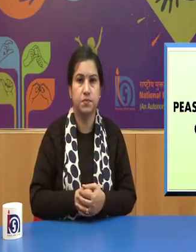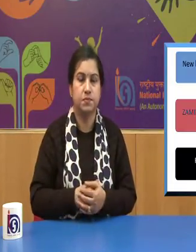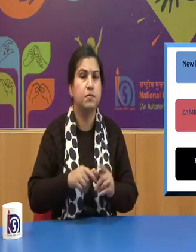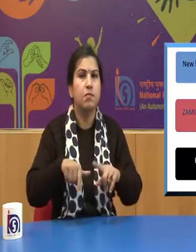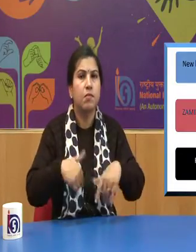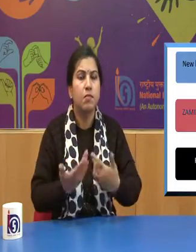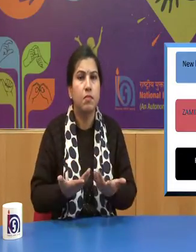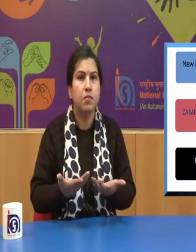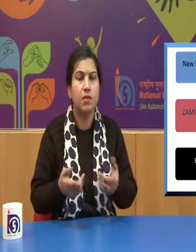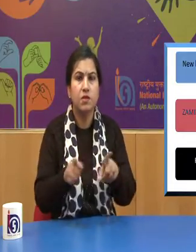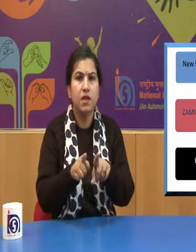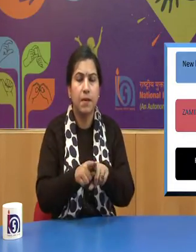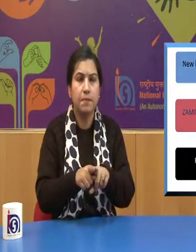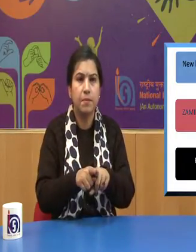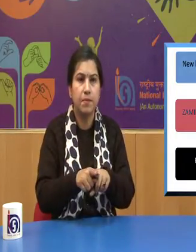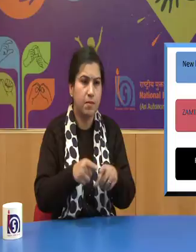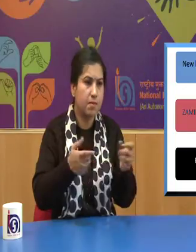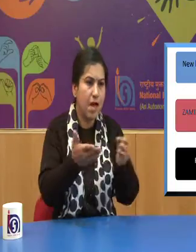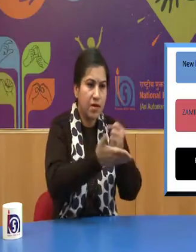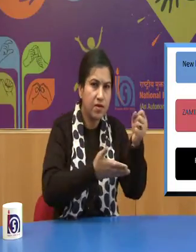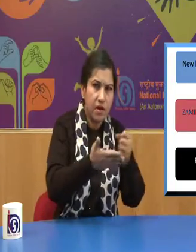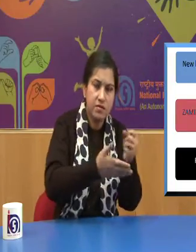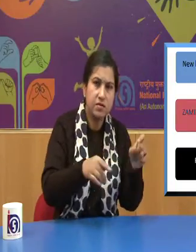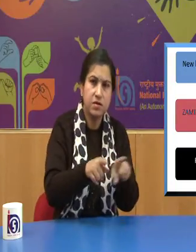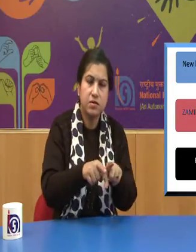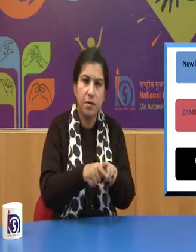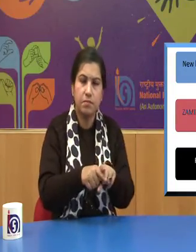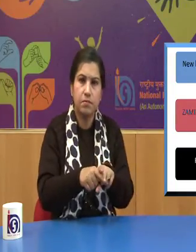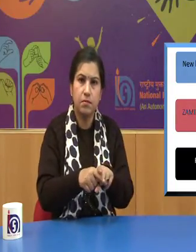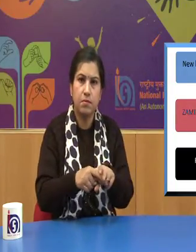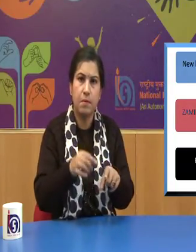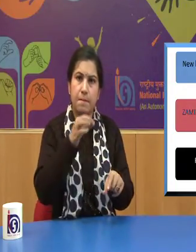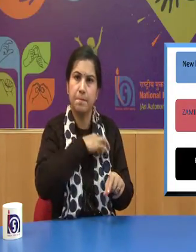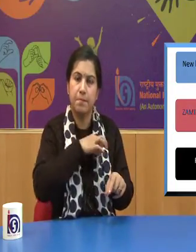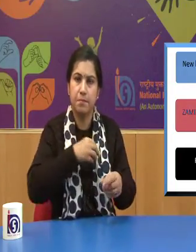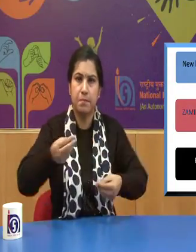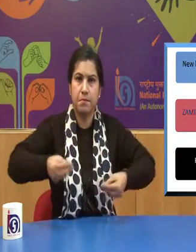The process of commercialization of agriculture also started during this period,